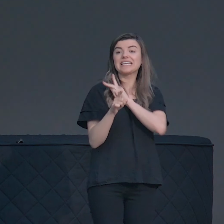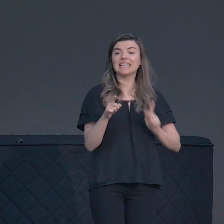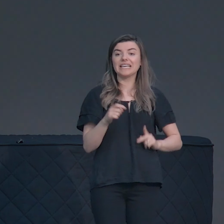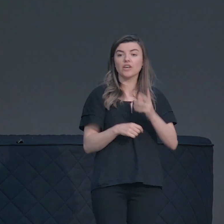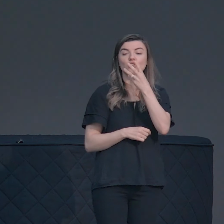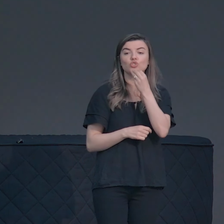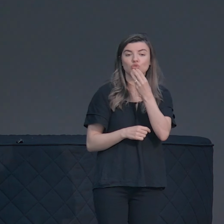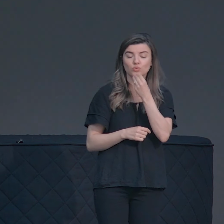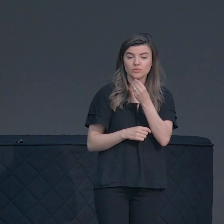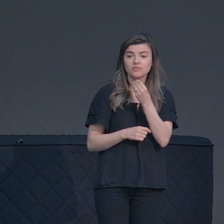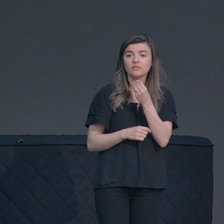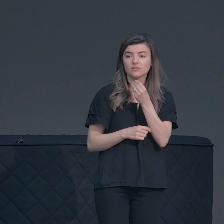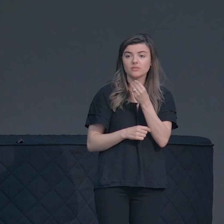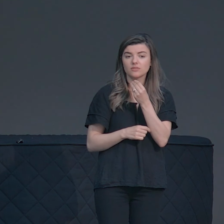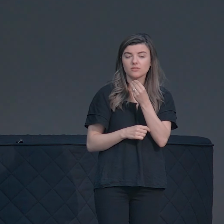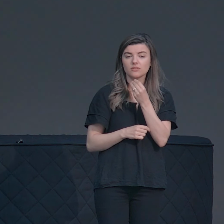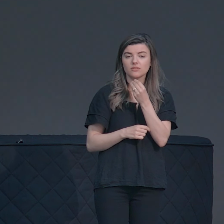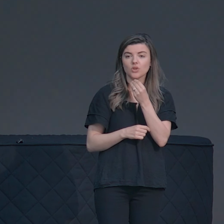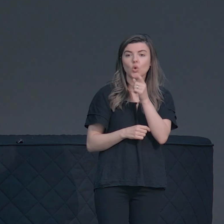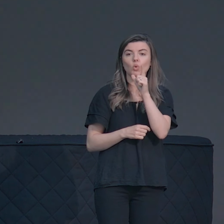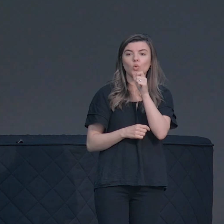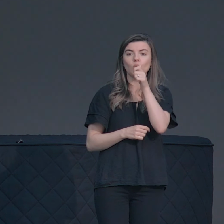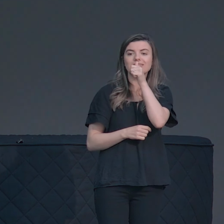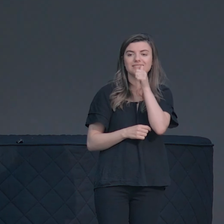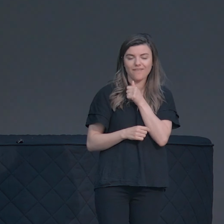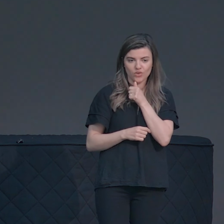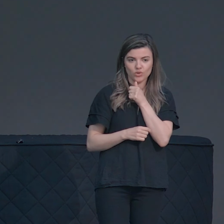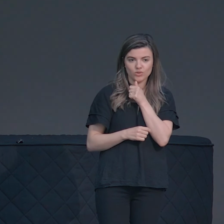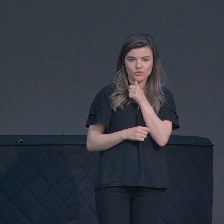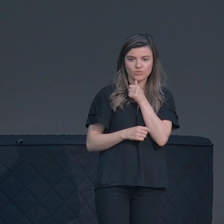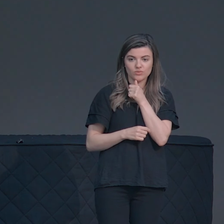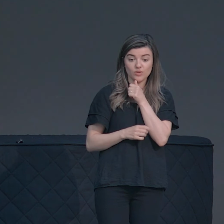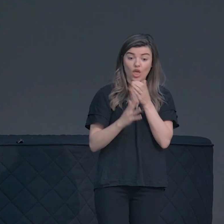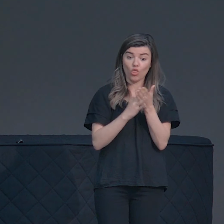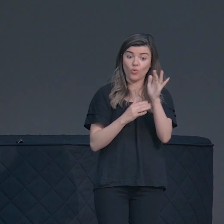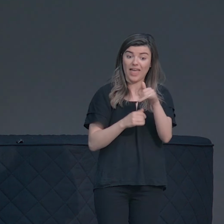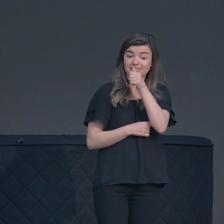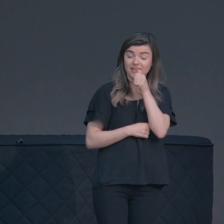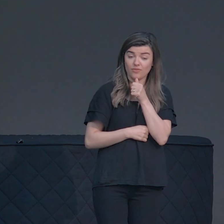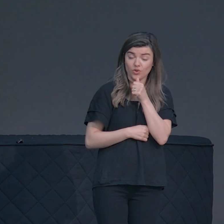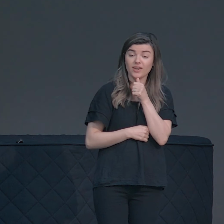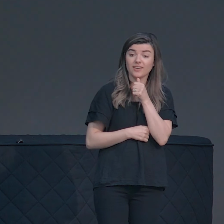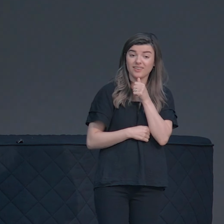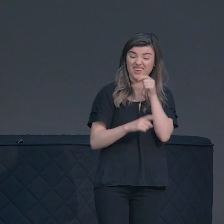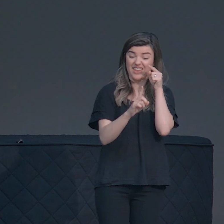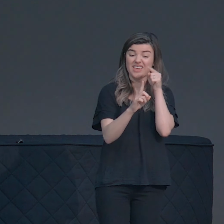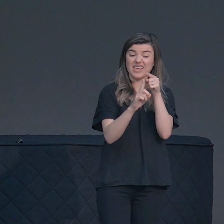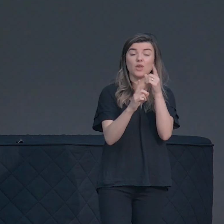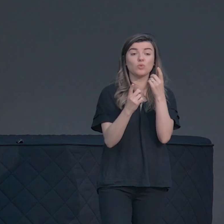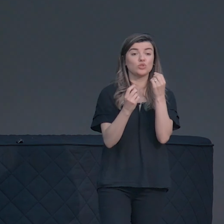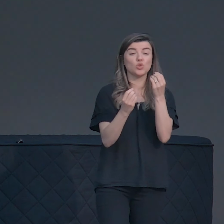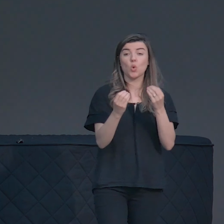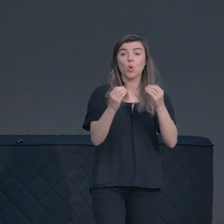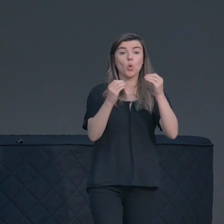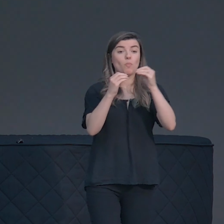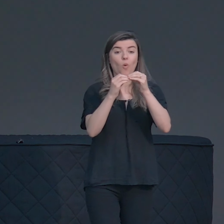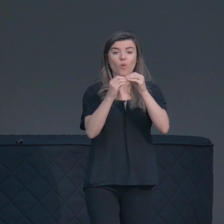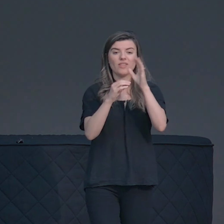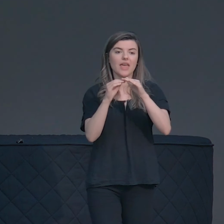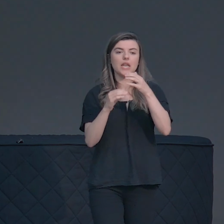Jews who suffers. And in his suffering, he's going to do much more than go without